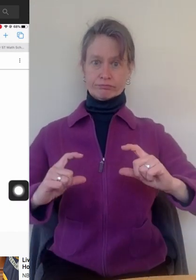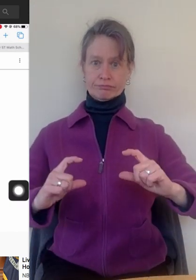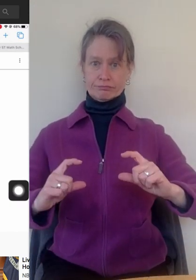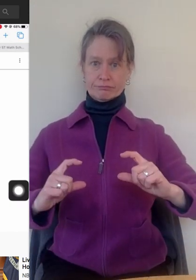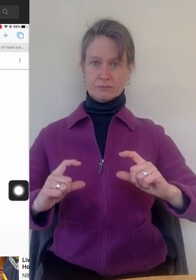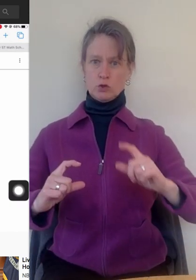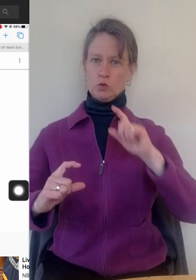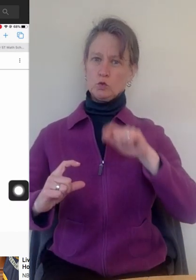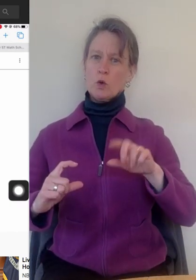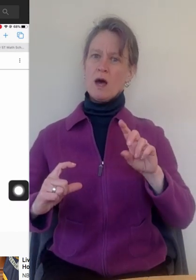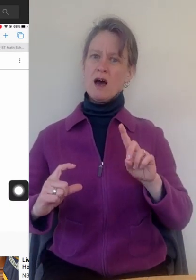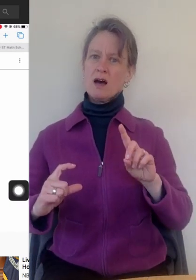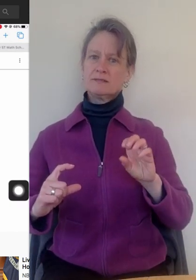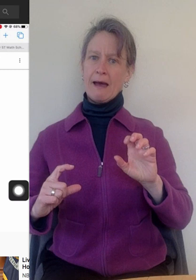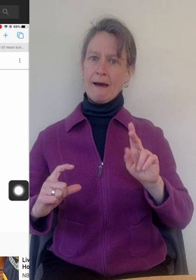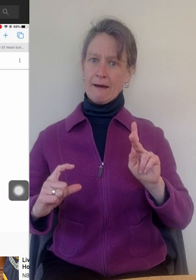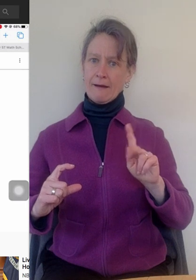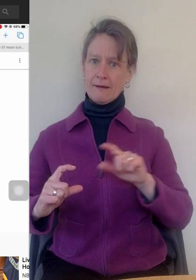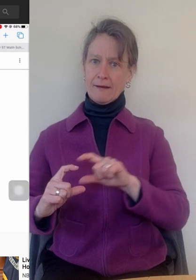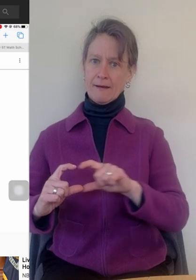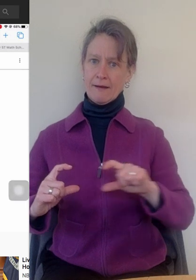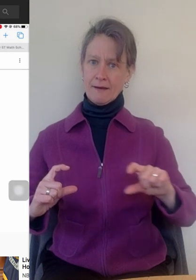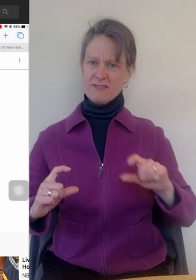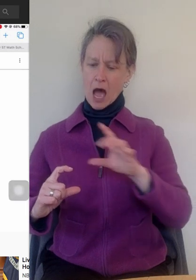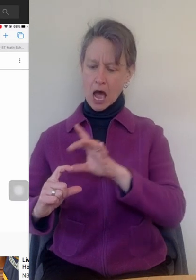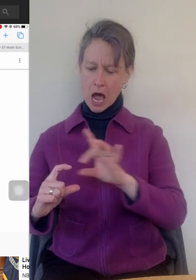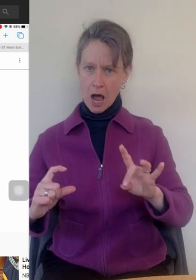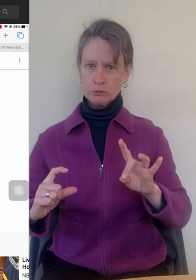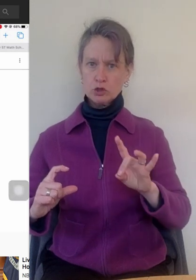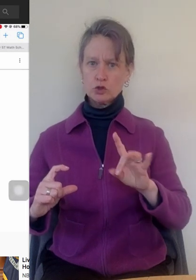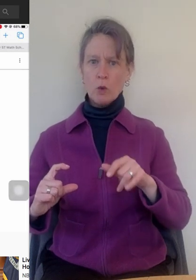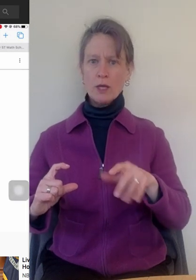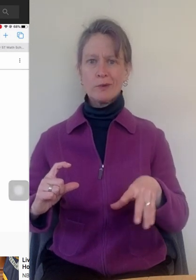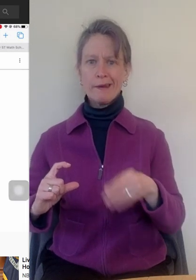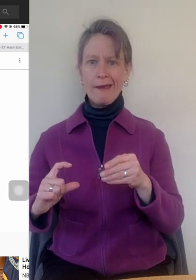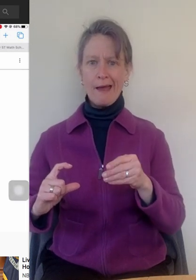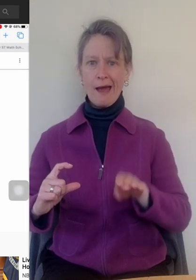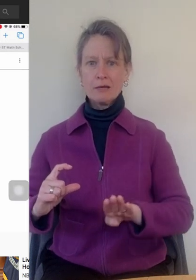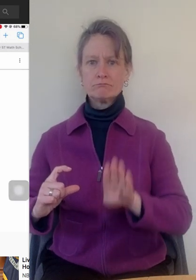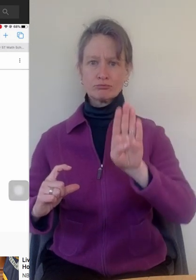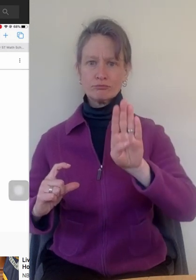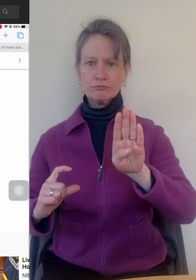should appear with options of what you can add to your screen.